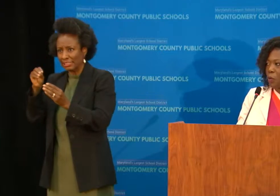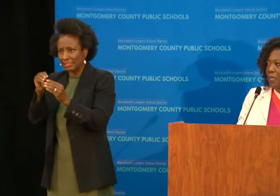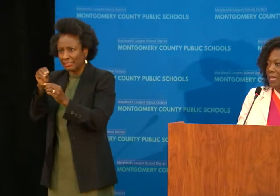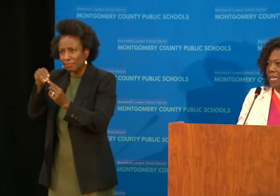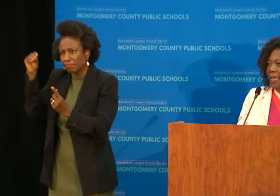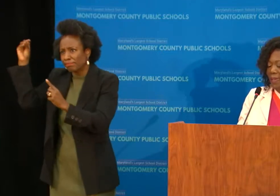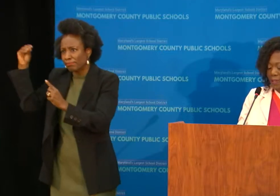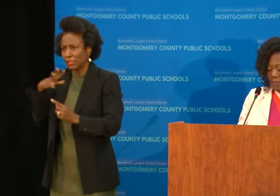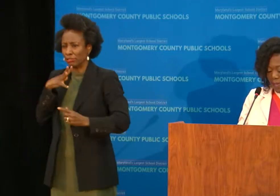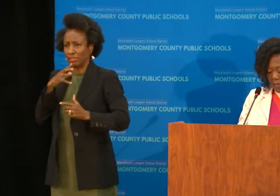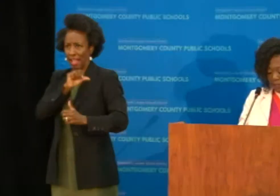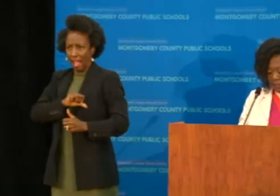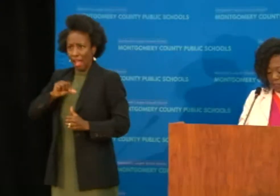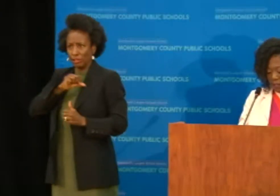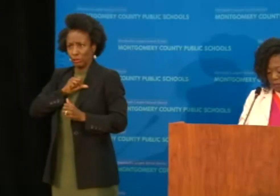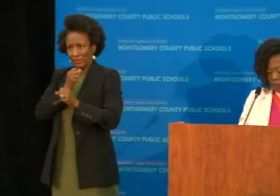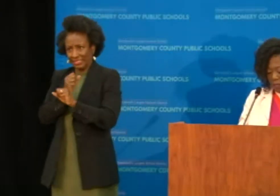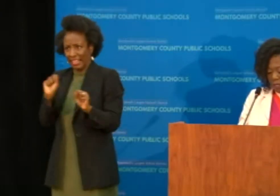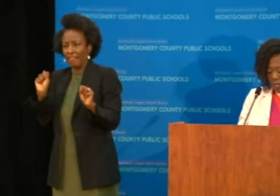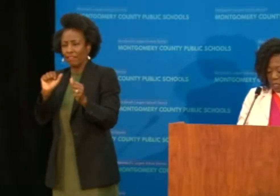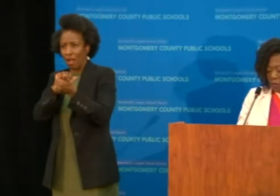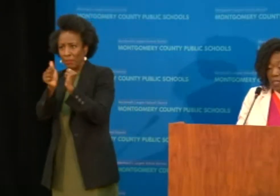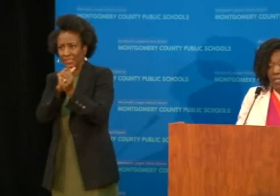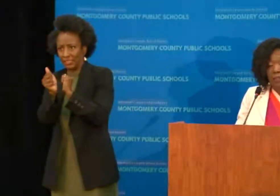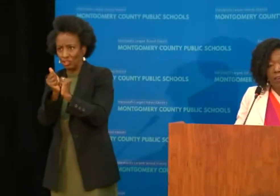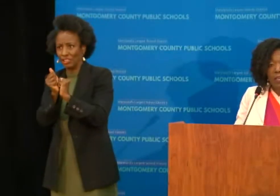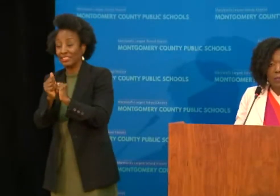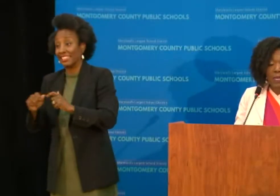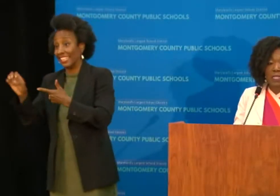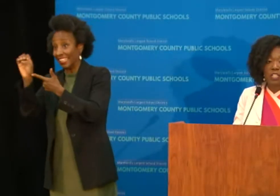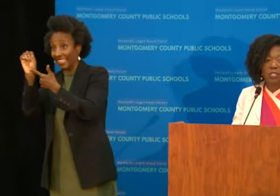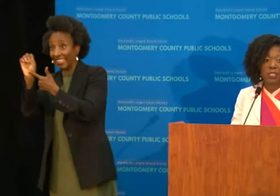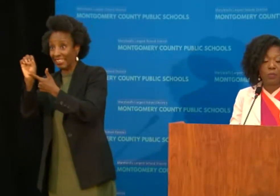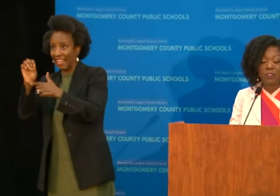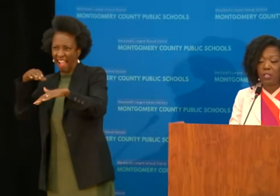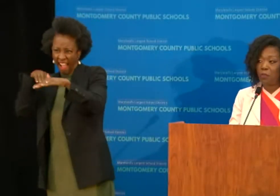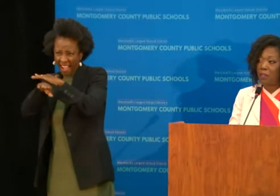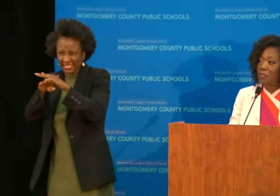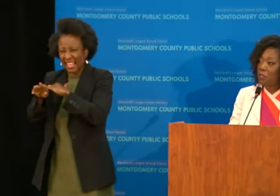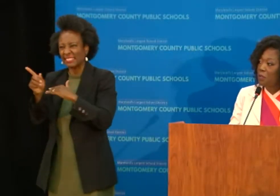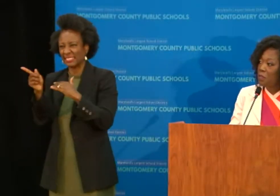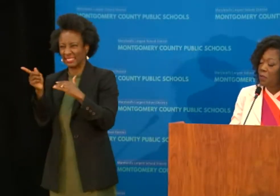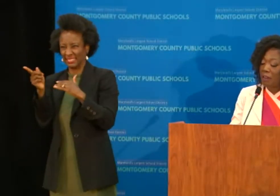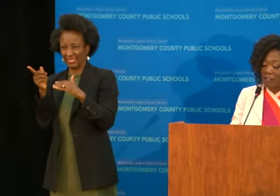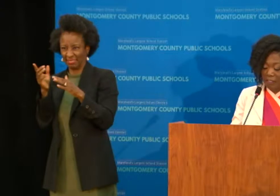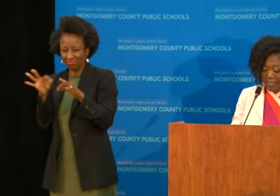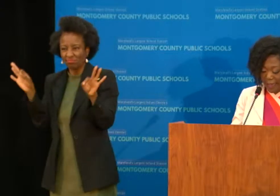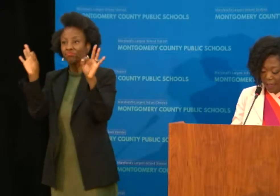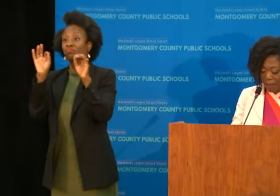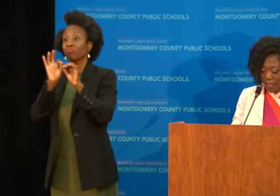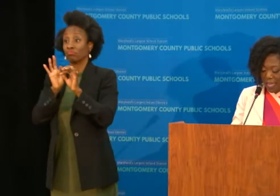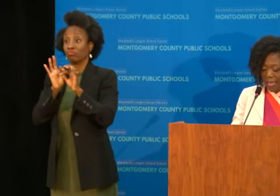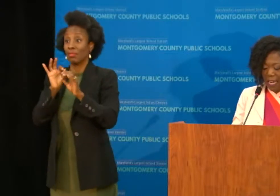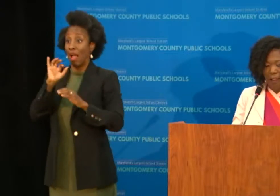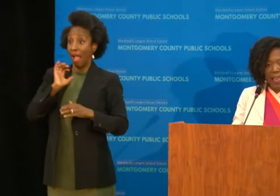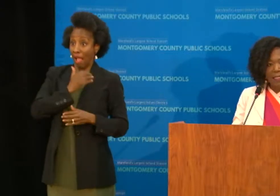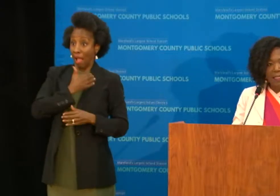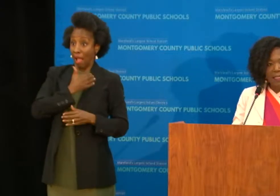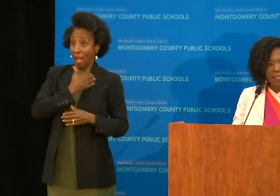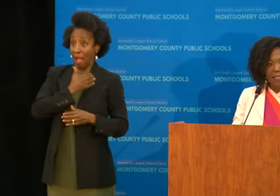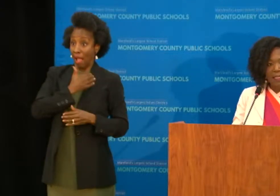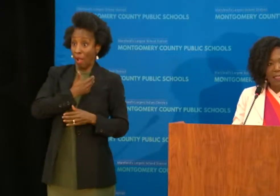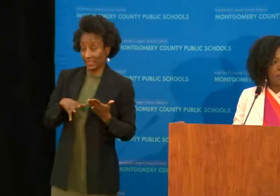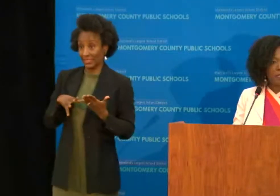E, equity and access. So these are the expectations that we've shared with our students, with our staff, and